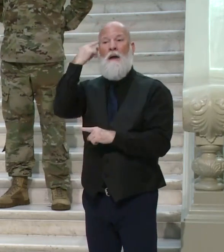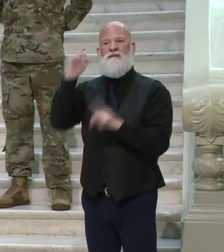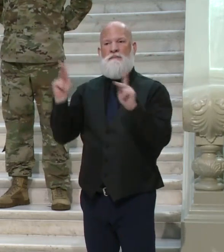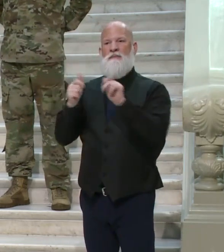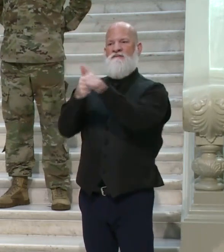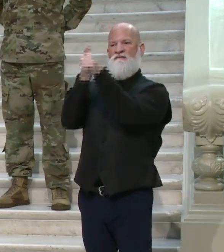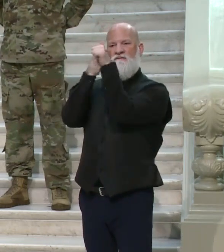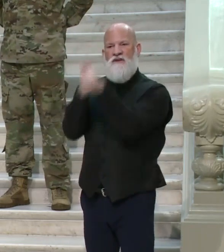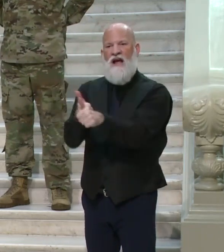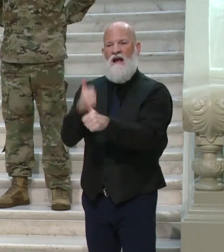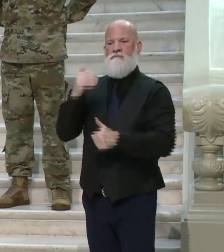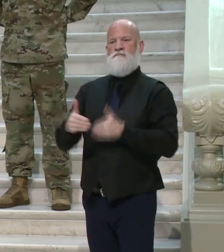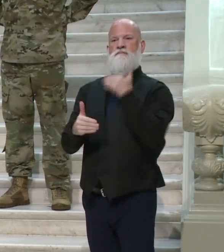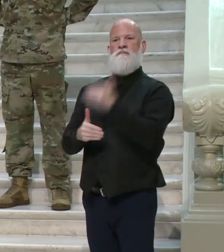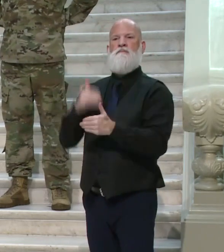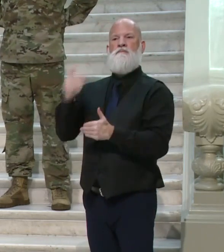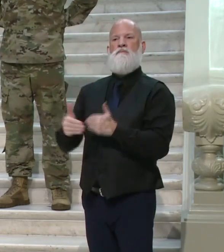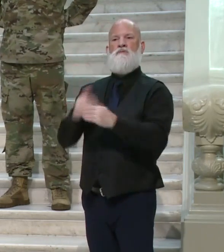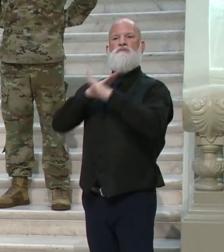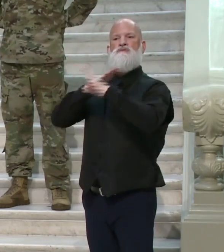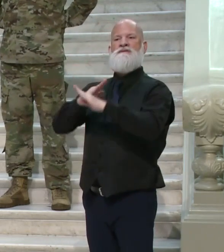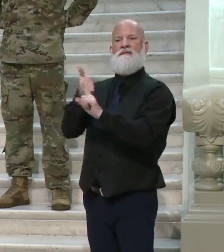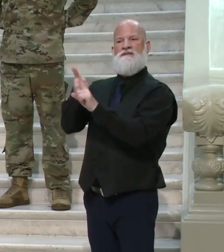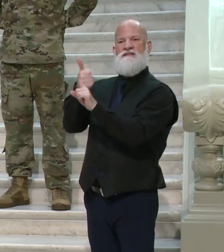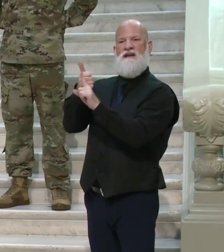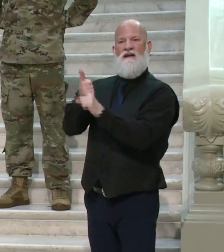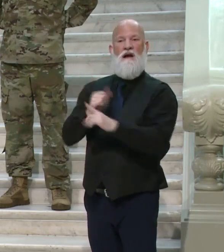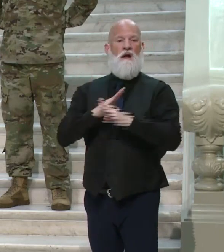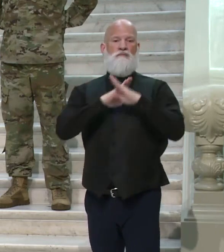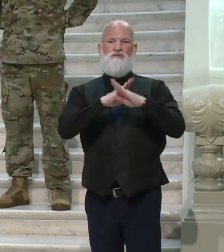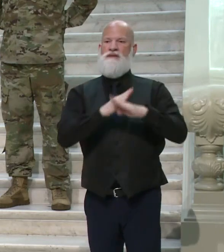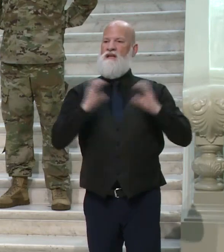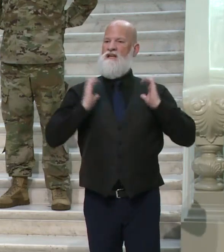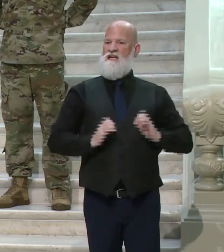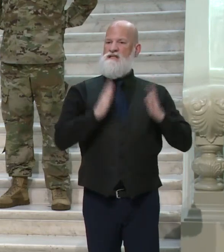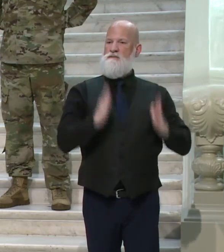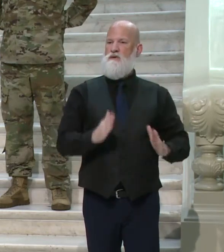to protect themselves and to protect their customers.